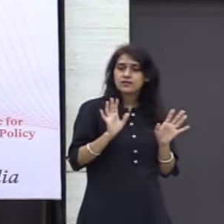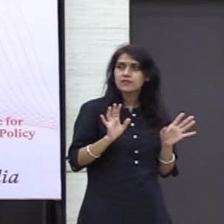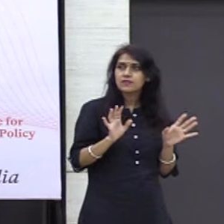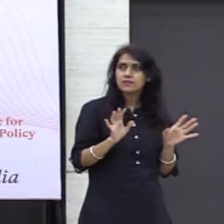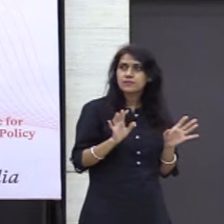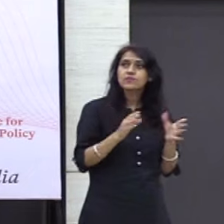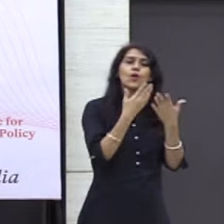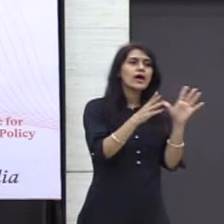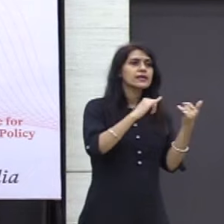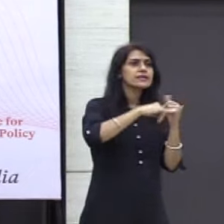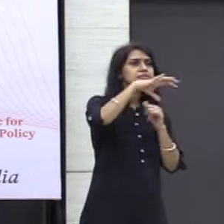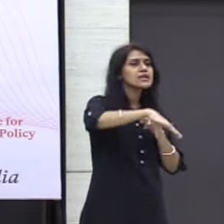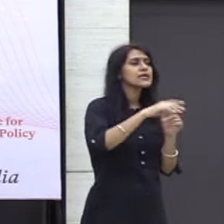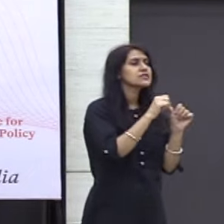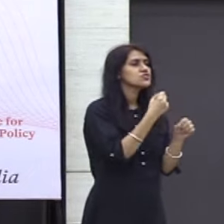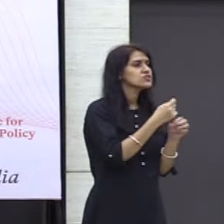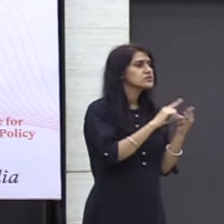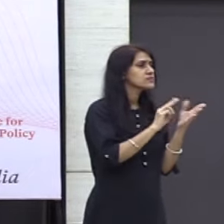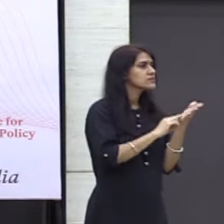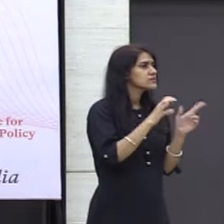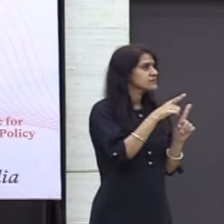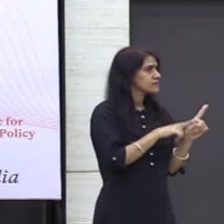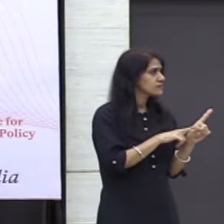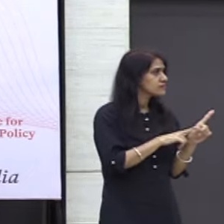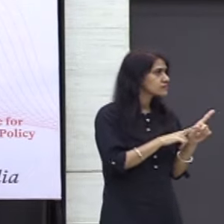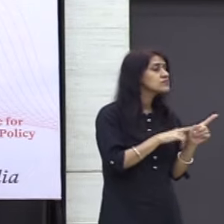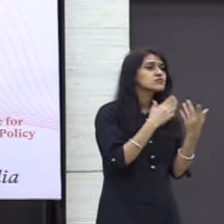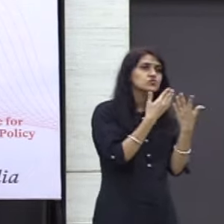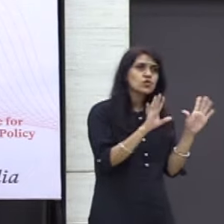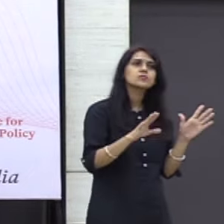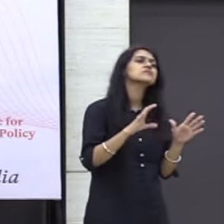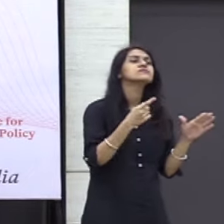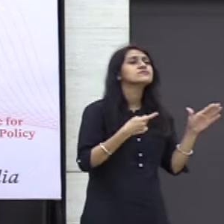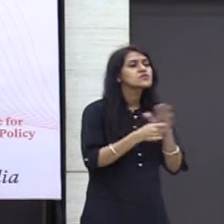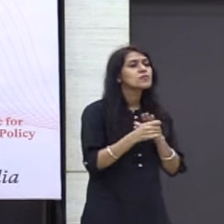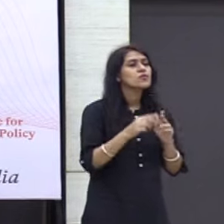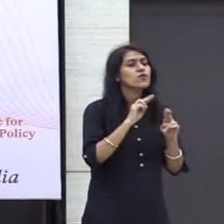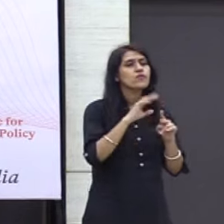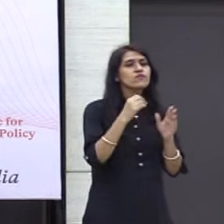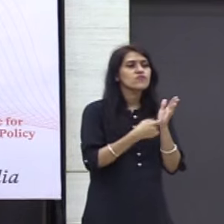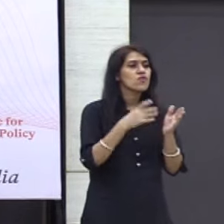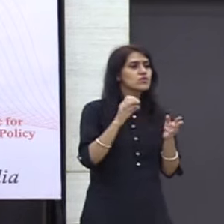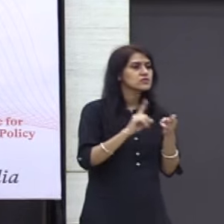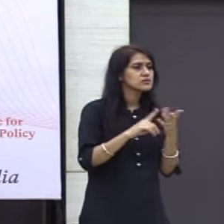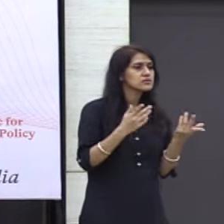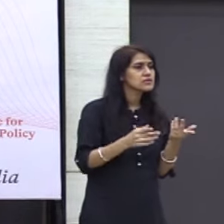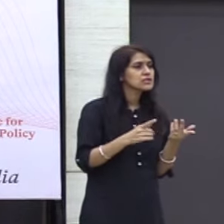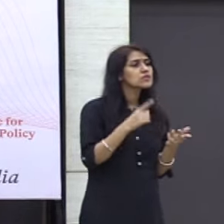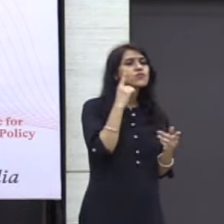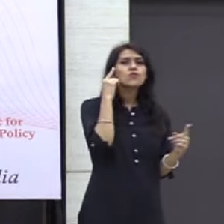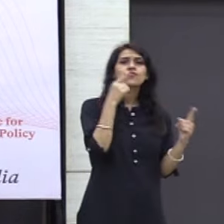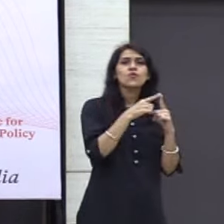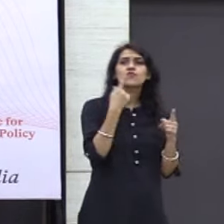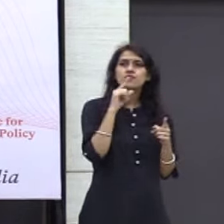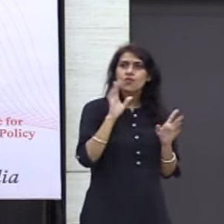or any state agencies, or overawes by means of criminal force or show of criminal force or attempts to do so,